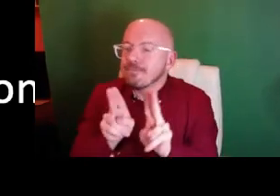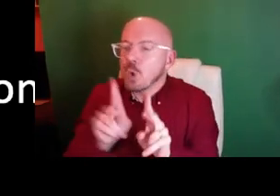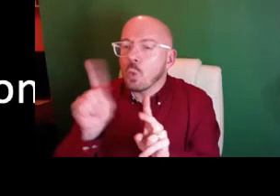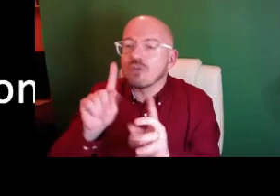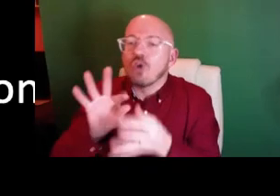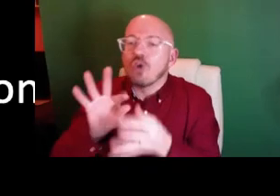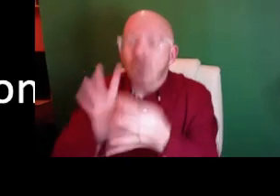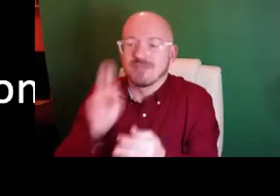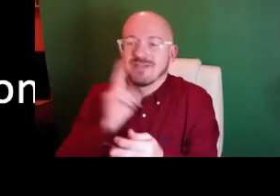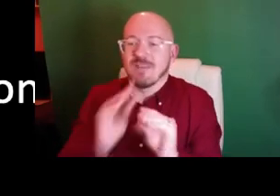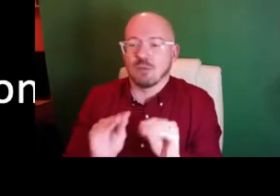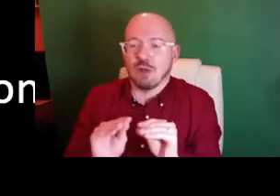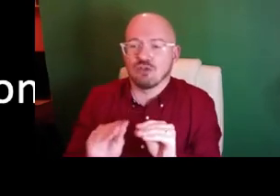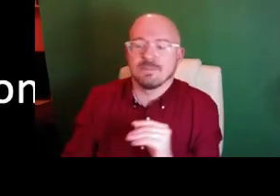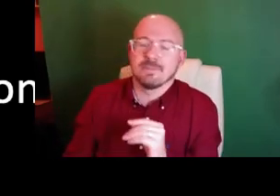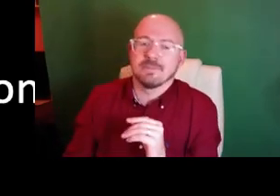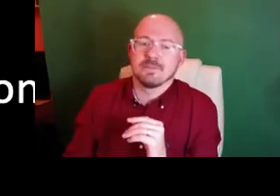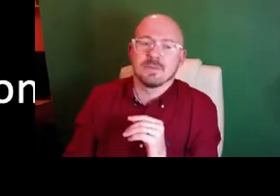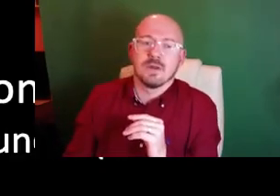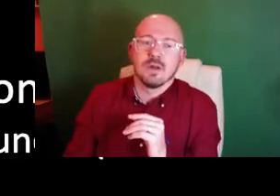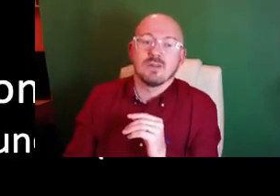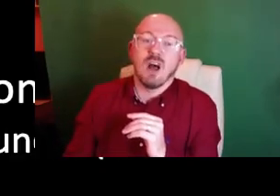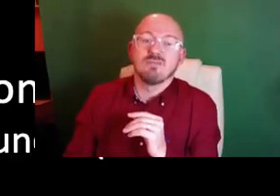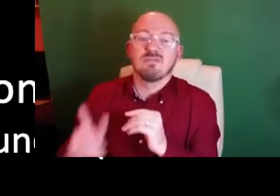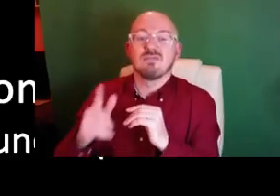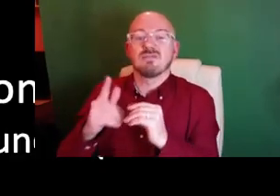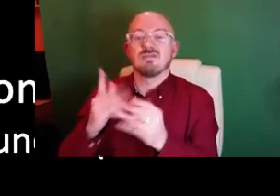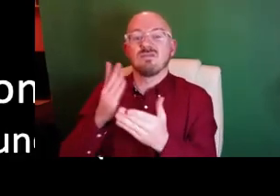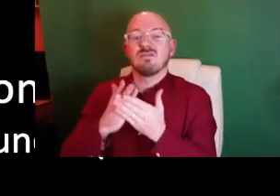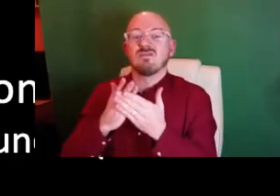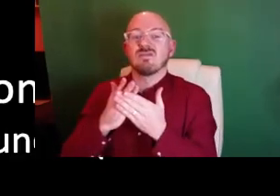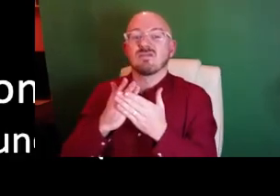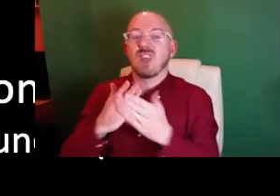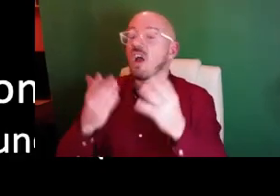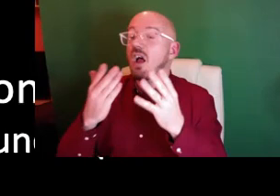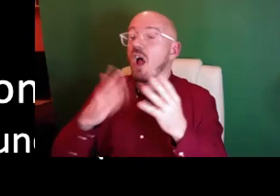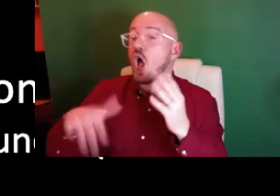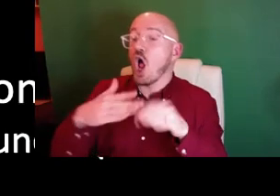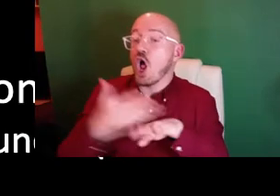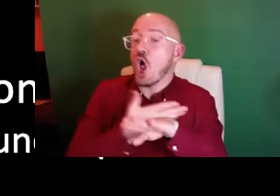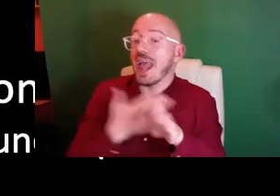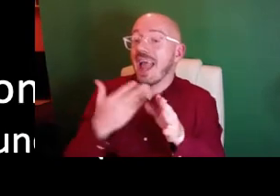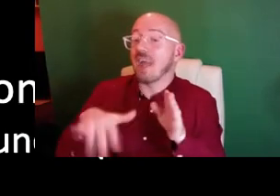And I'm going to highlight here for you some of the key goals related to deaf education that are outlined in the plan.